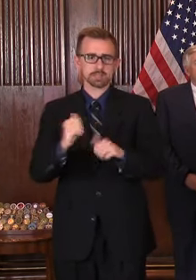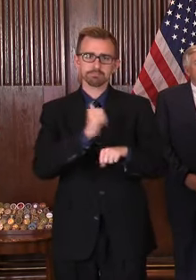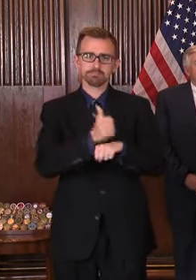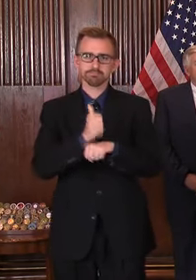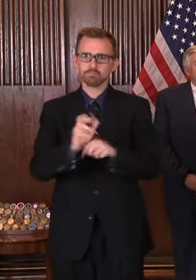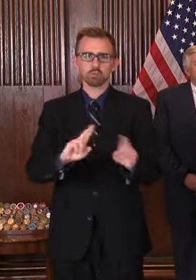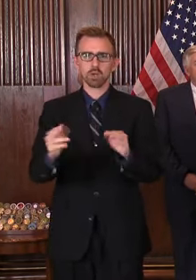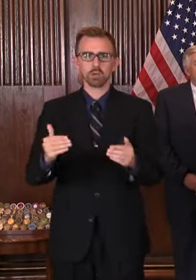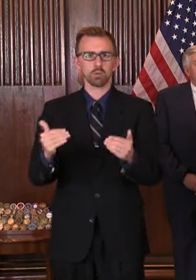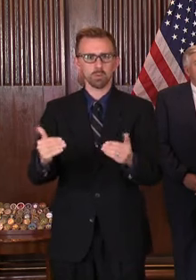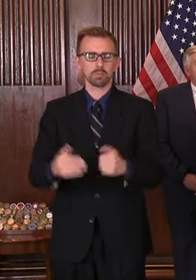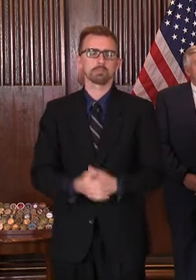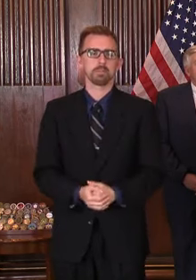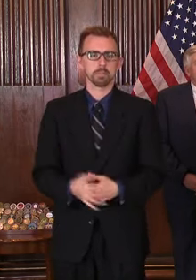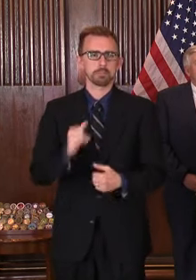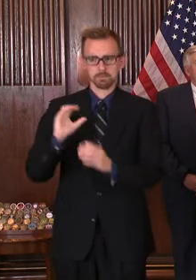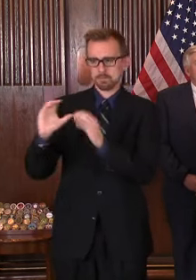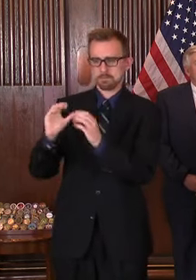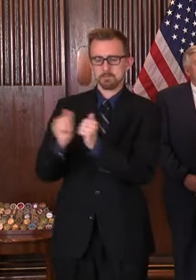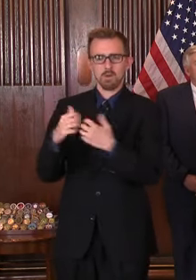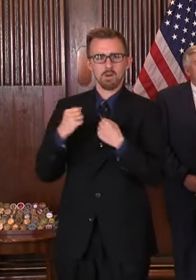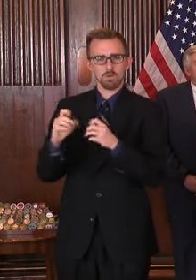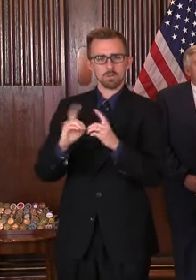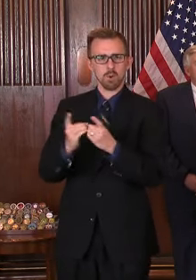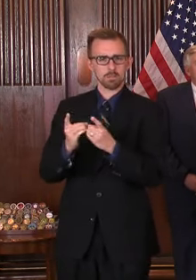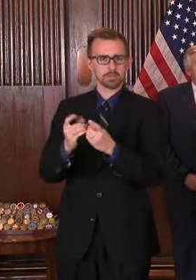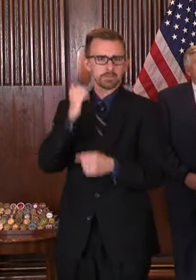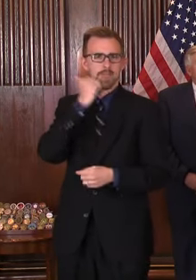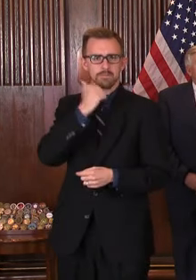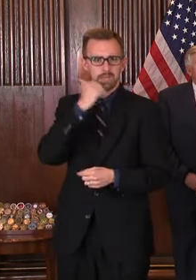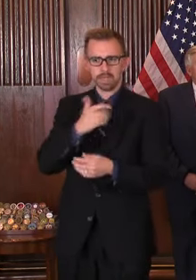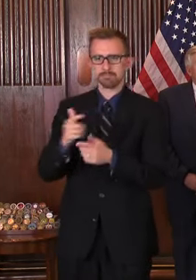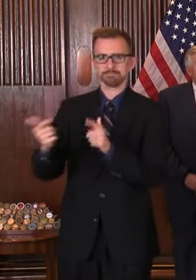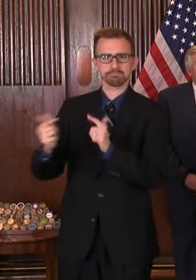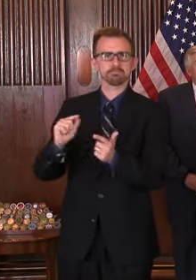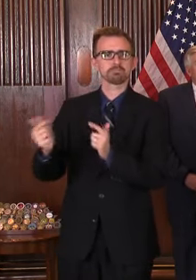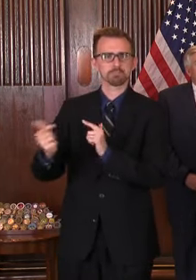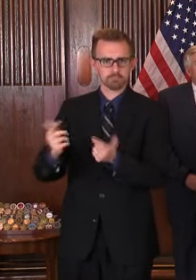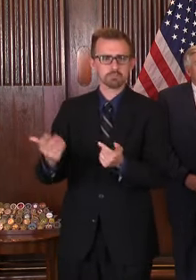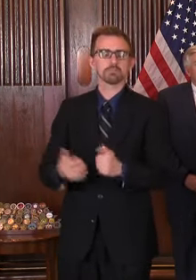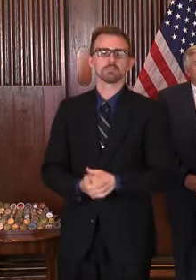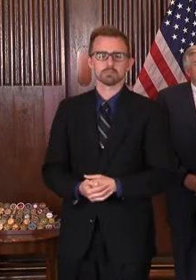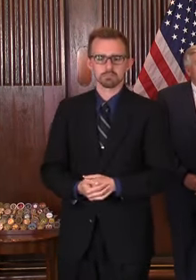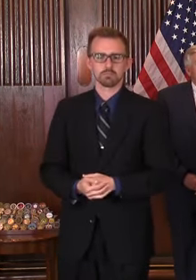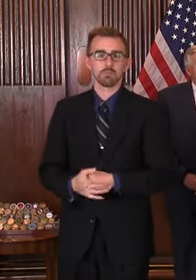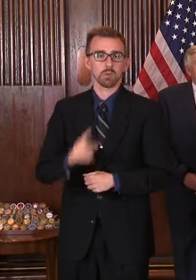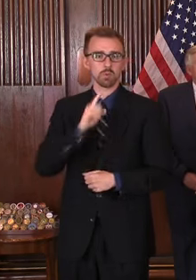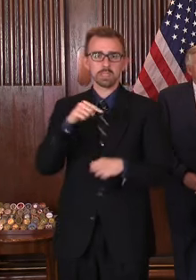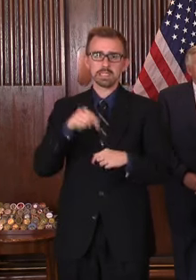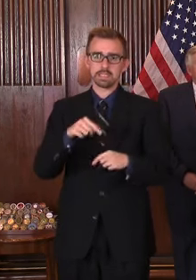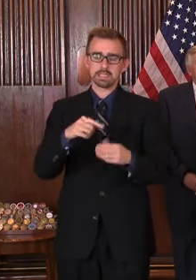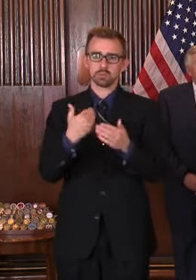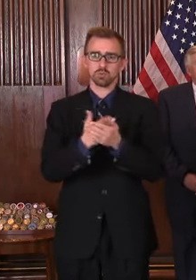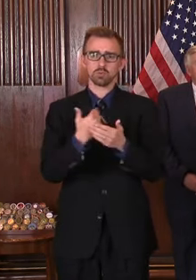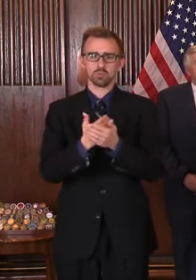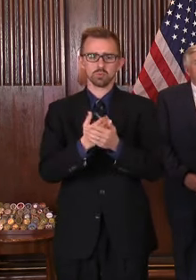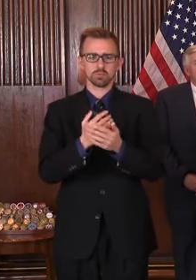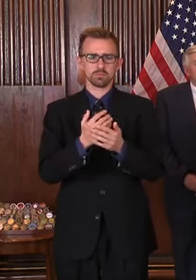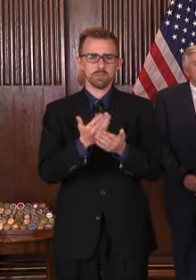We're communicating with the health departments on a daily basis, and these are really exciting new